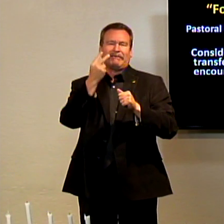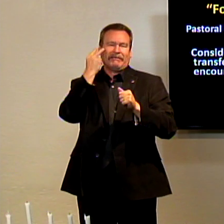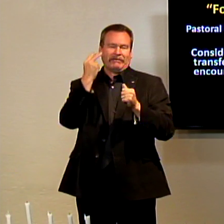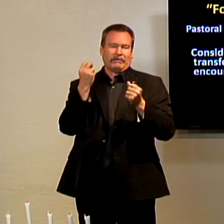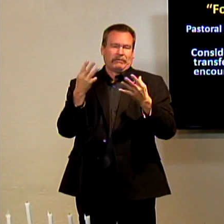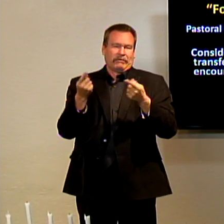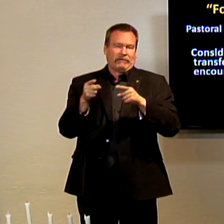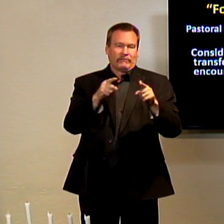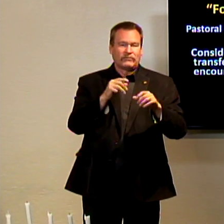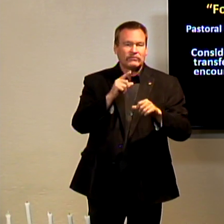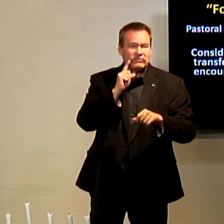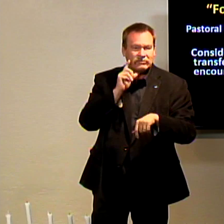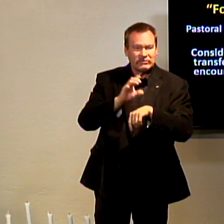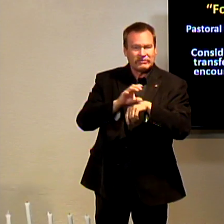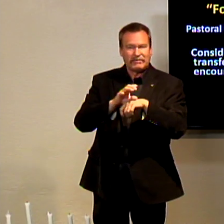start searching.